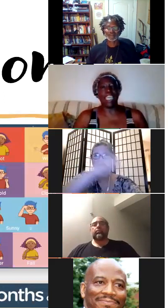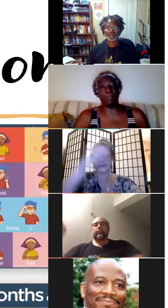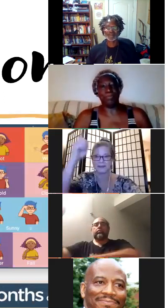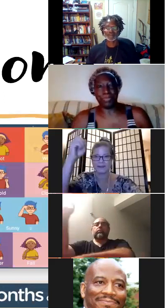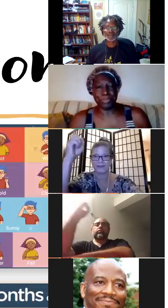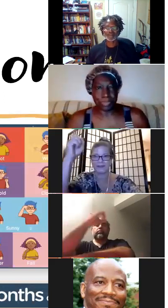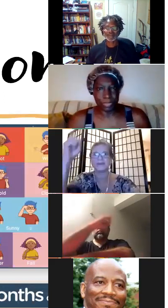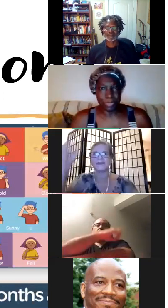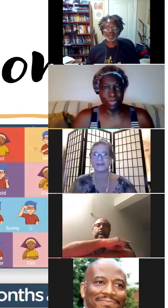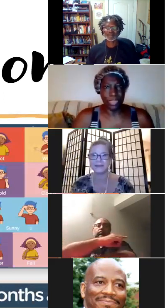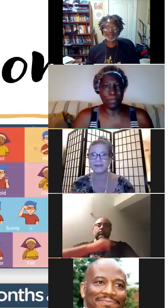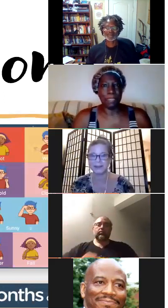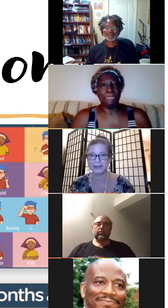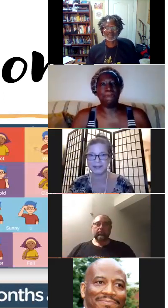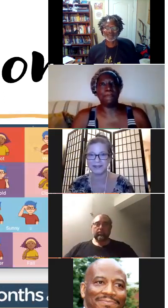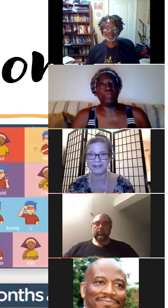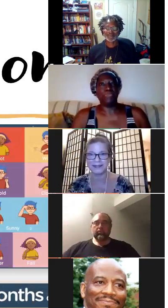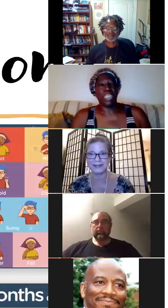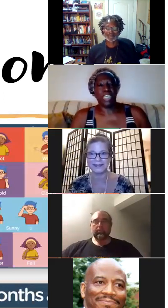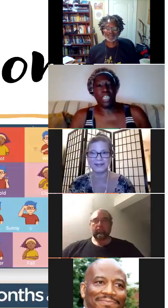That's day.